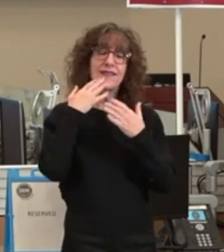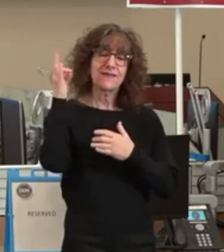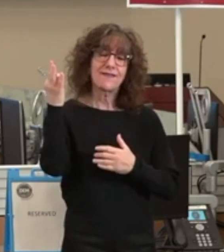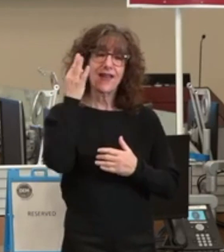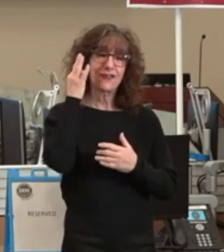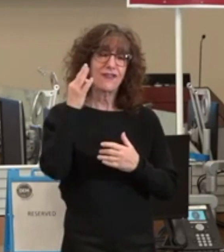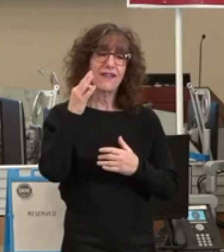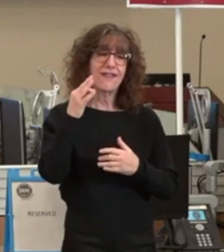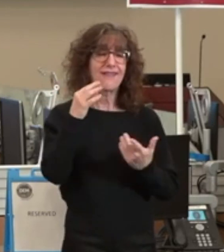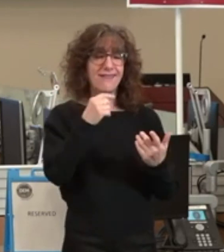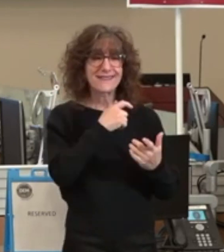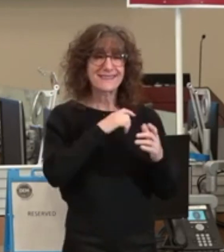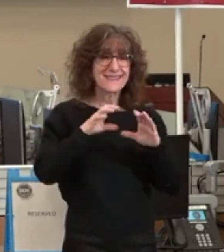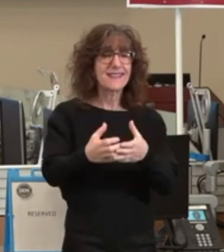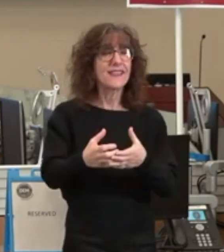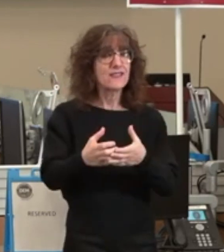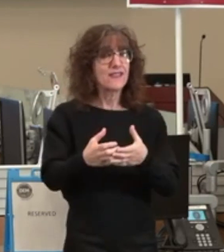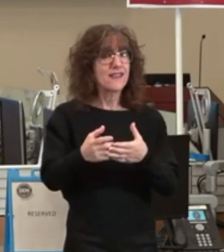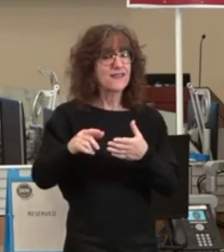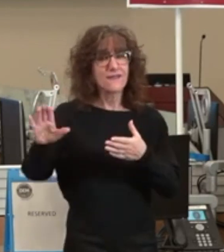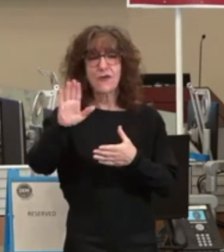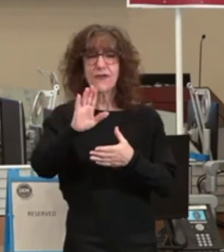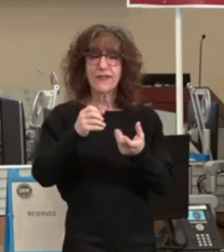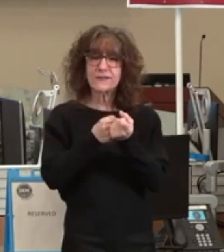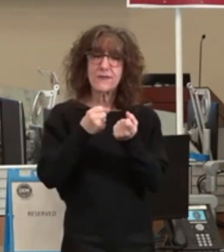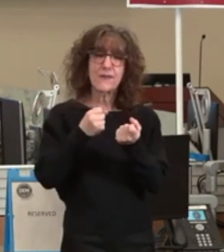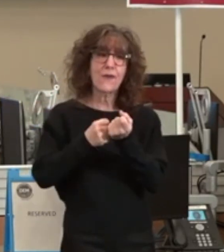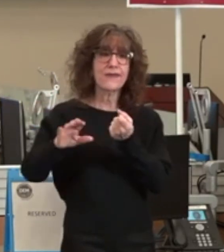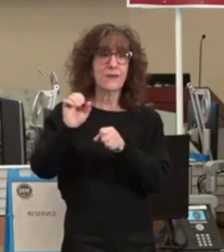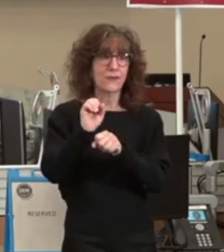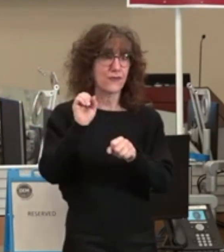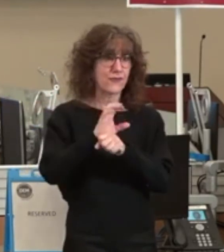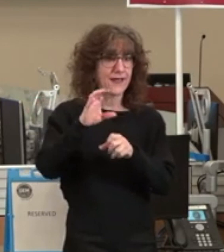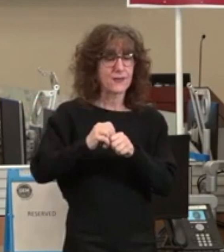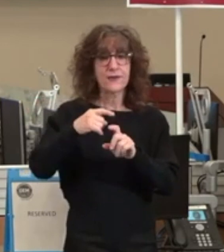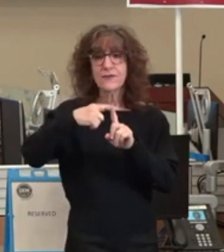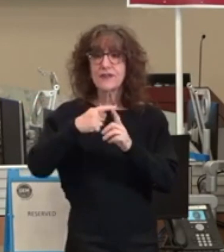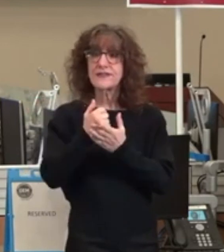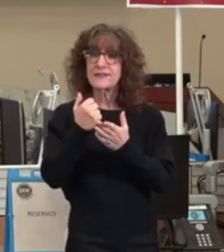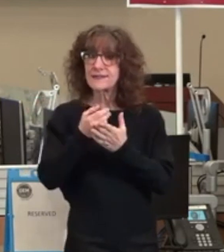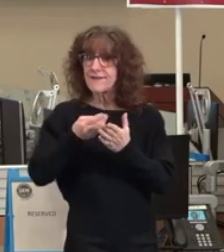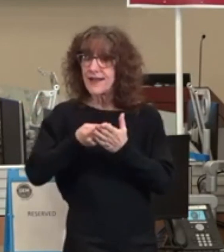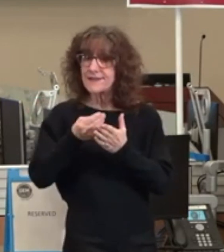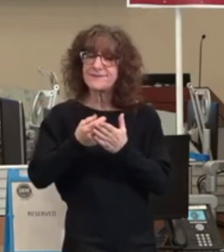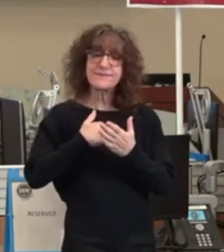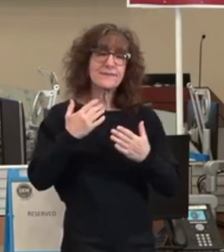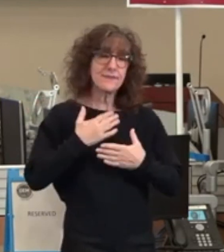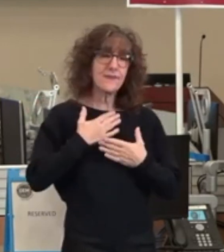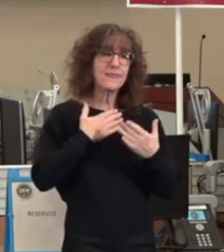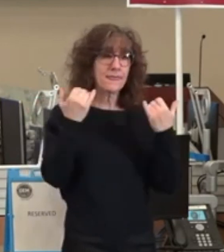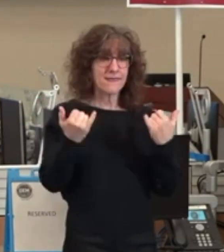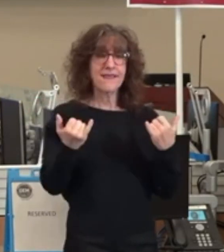for supporting this package and for the tremendous work they do to advocate for us, which included rental assistance funds. And I'm pleased that we